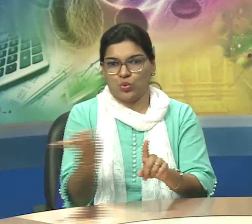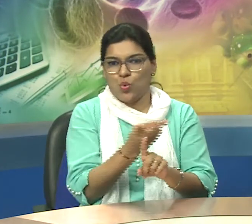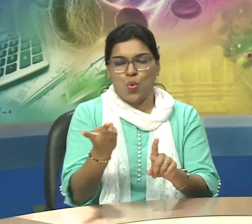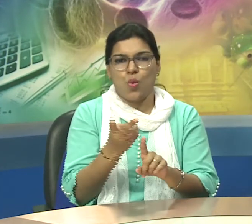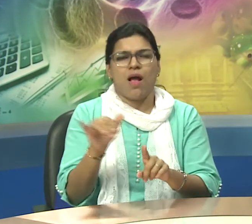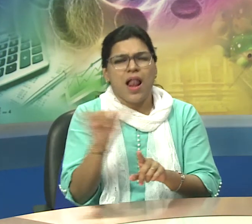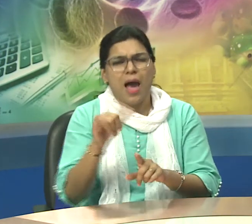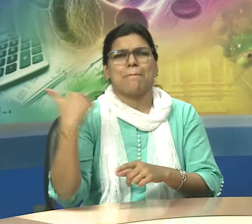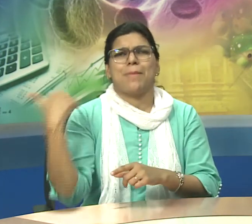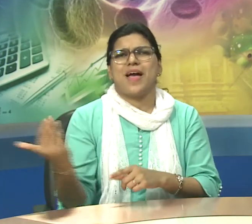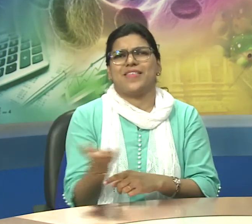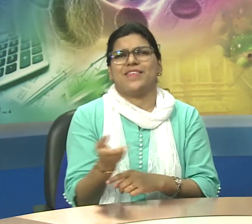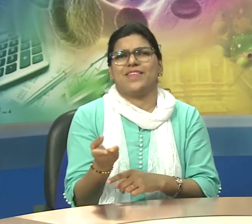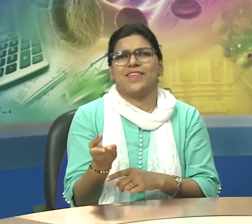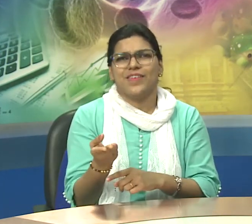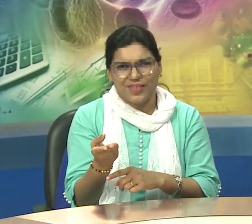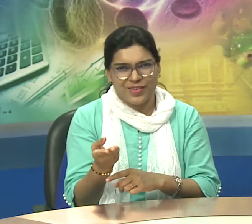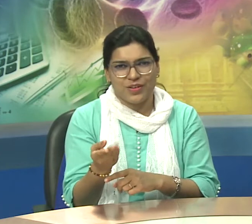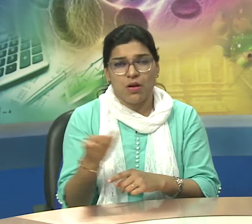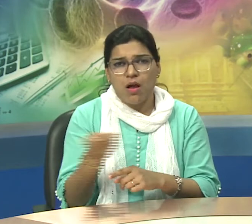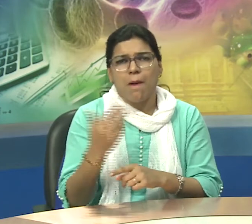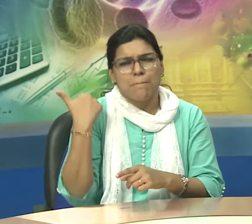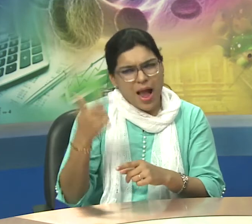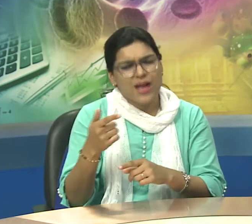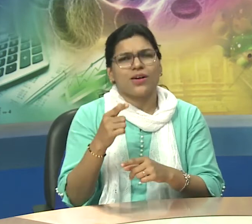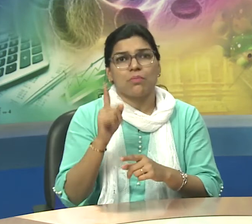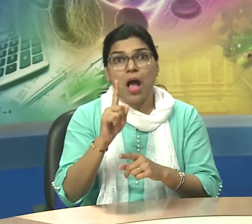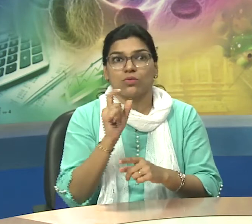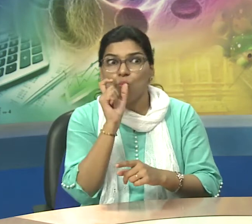through his music. He often said,